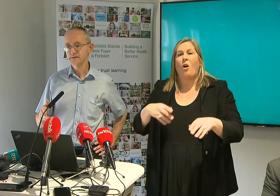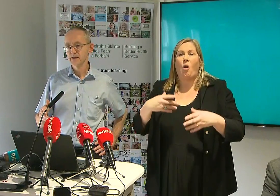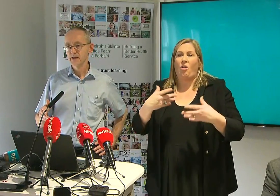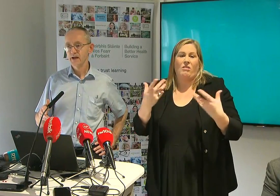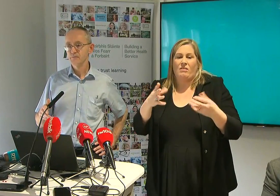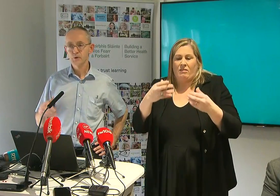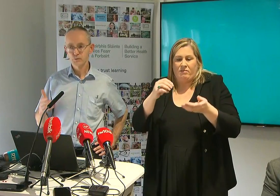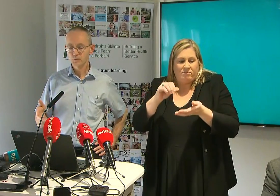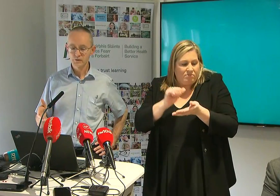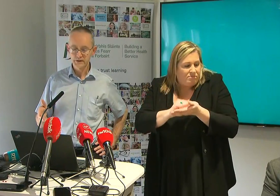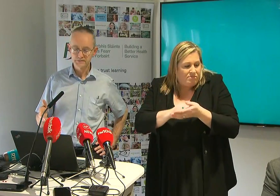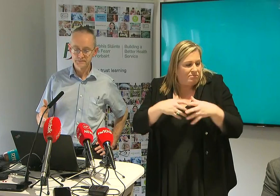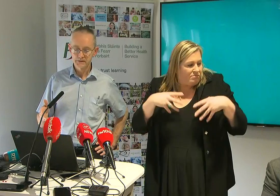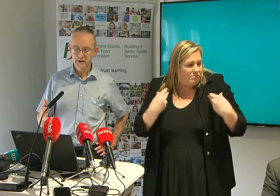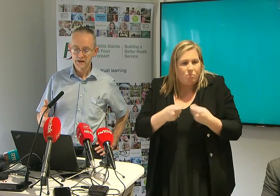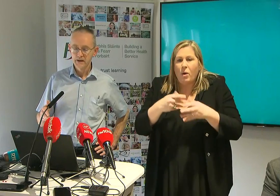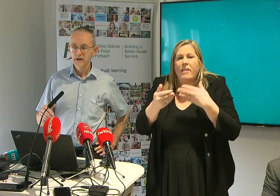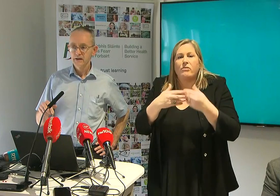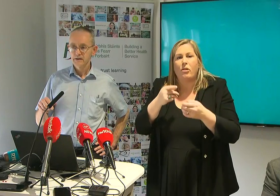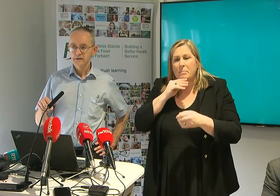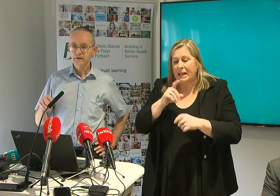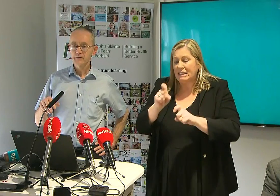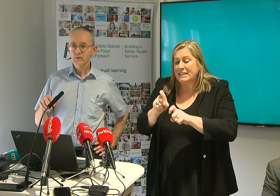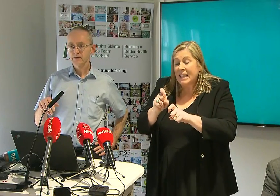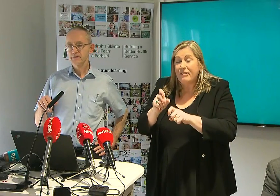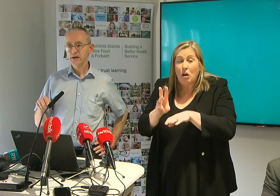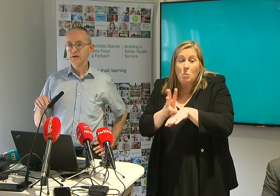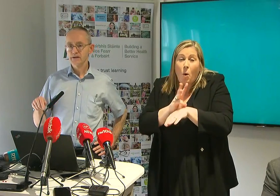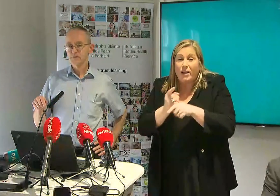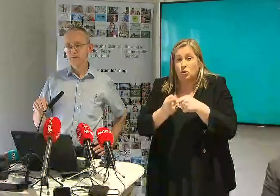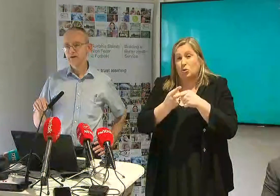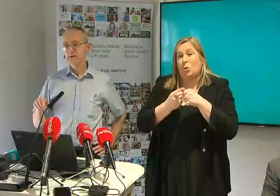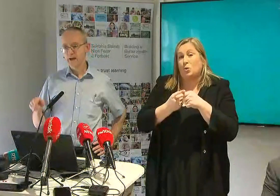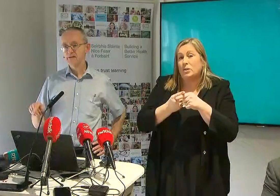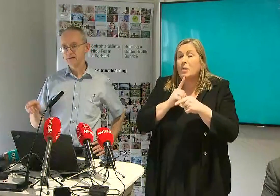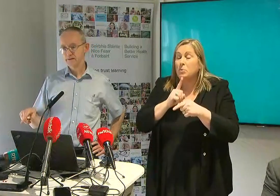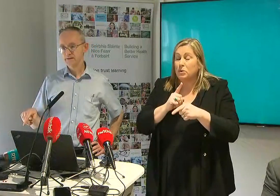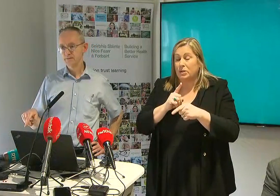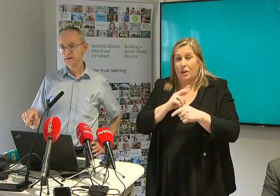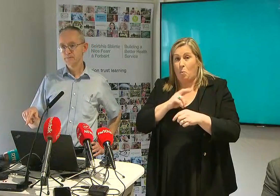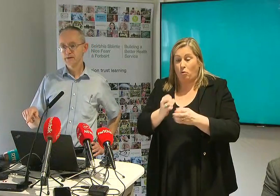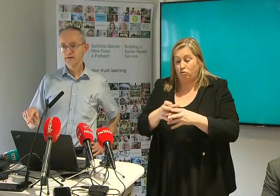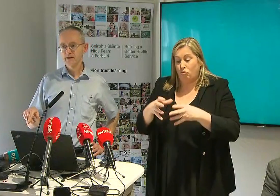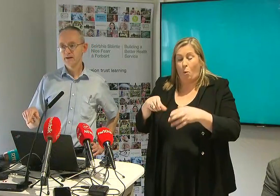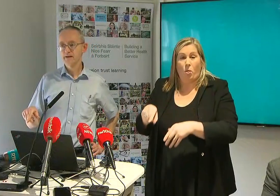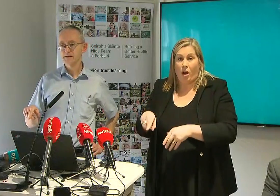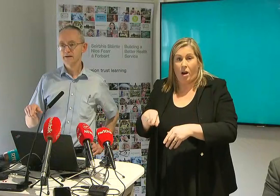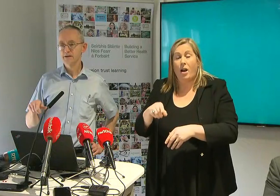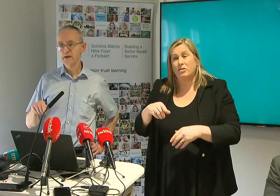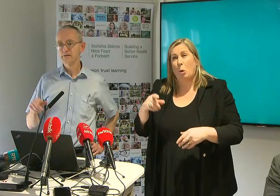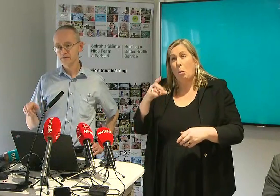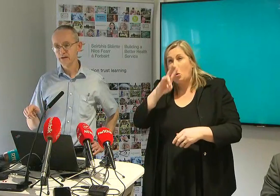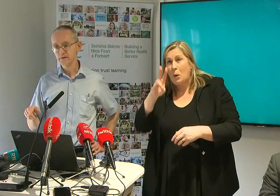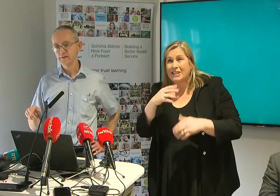while, but it won't grow there. Then there's a question of how long does the virus last on the tabletop, and